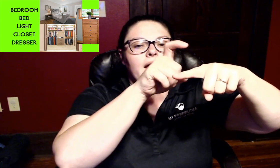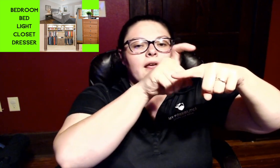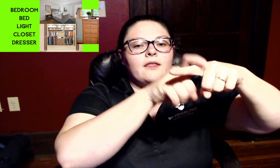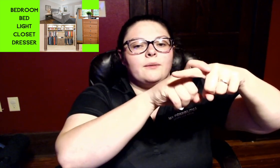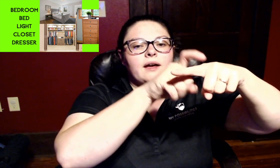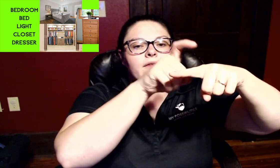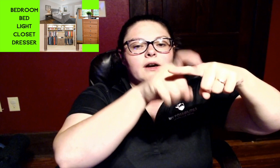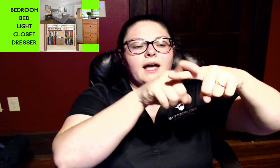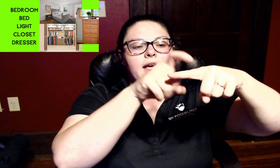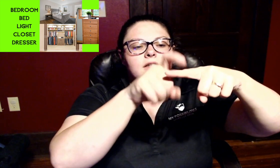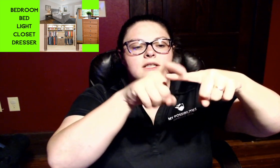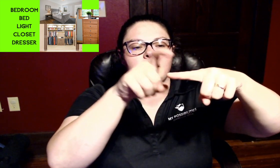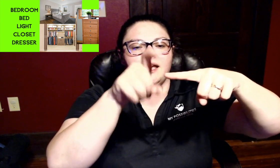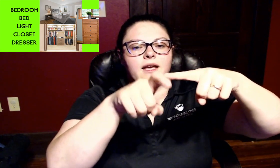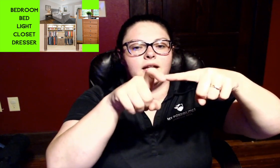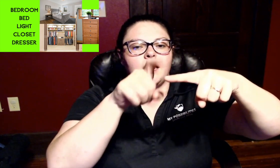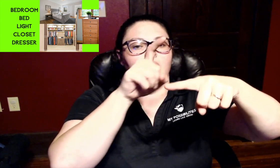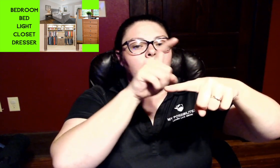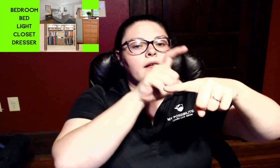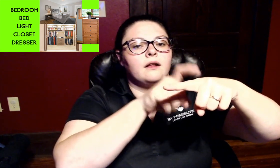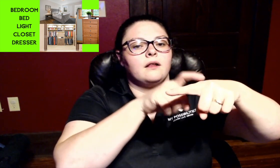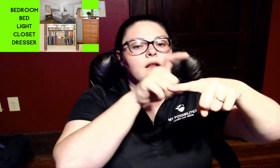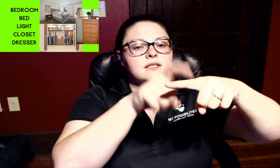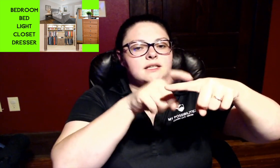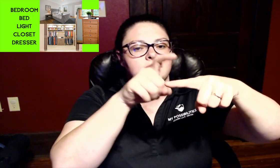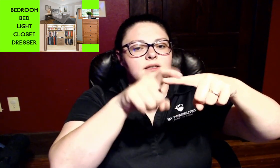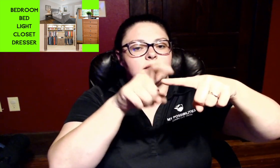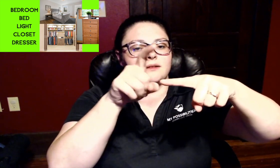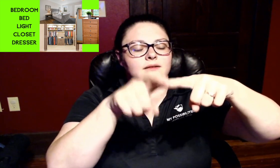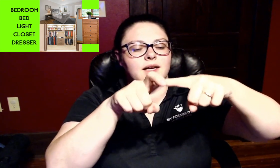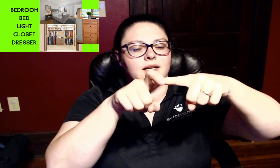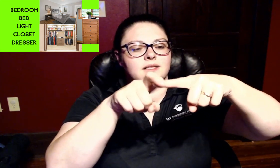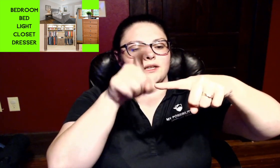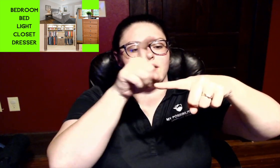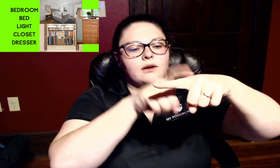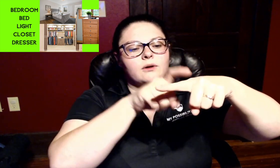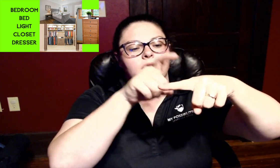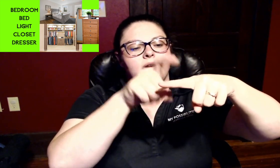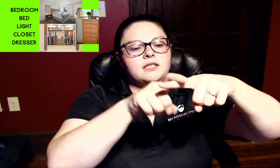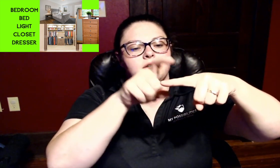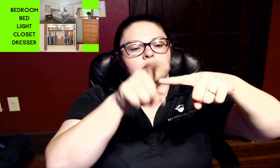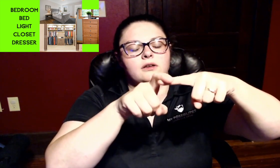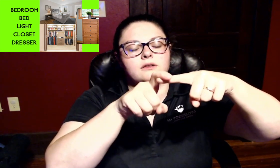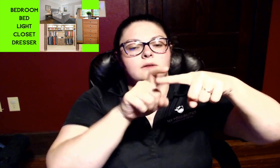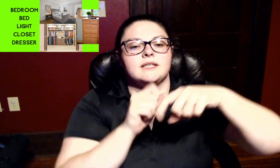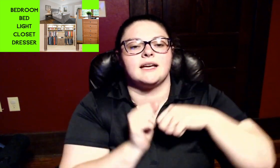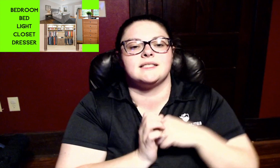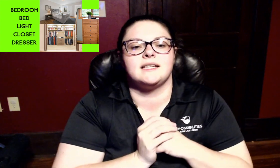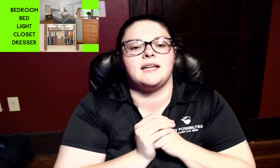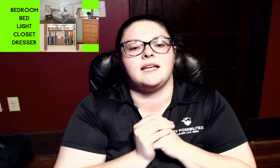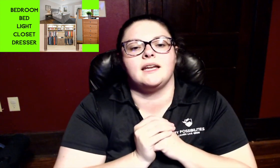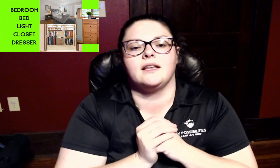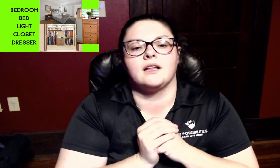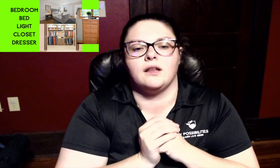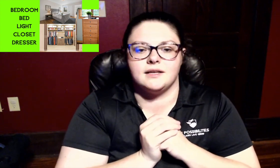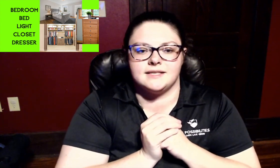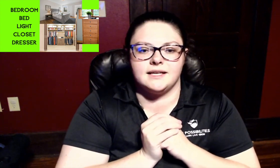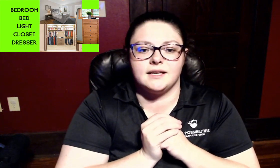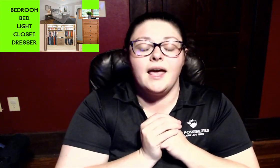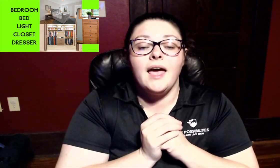then we have our hangers that hang in it. Closet, right? So you can organize your clothes nice and neat in the closet. And